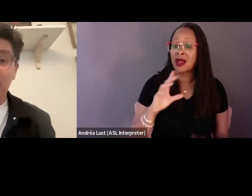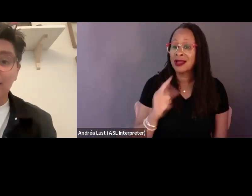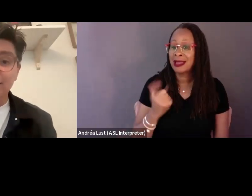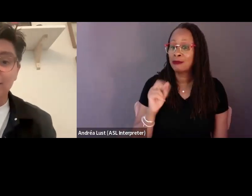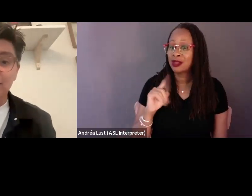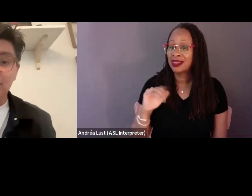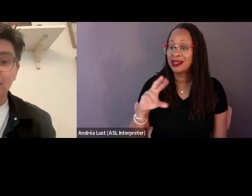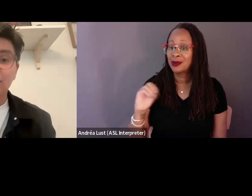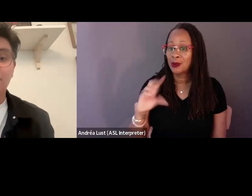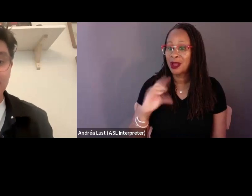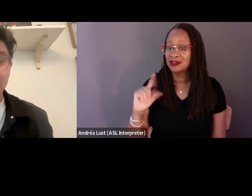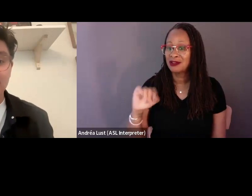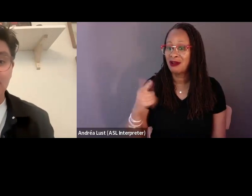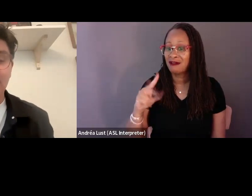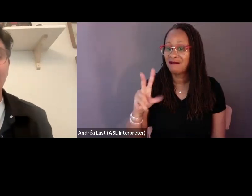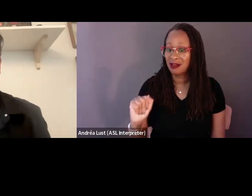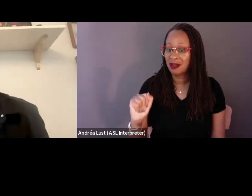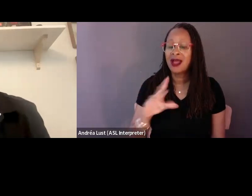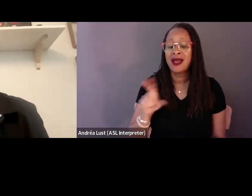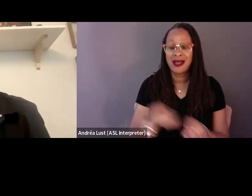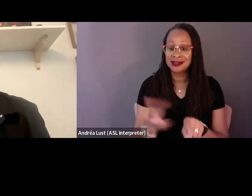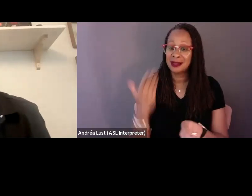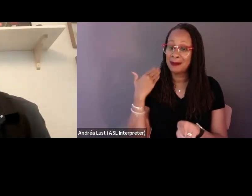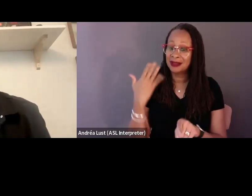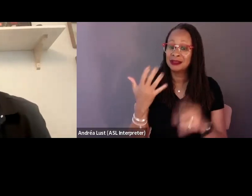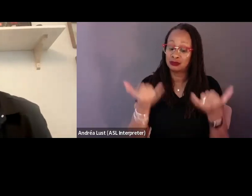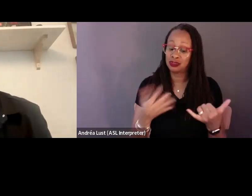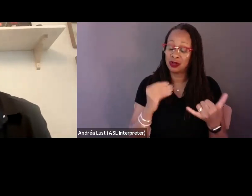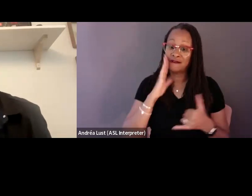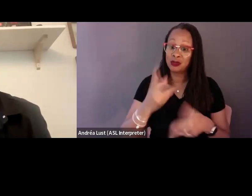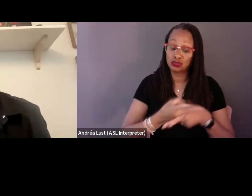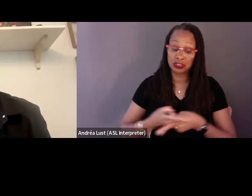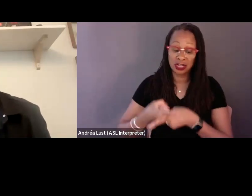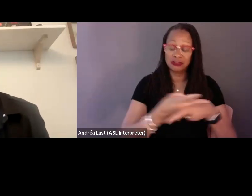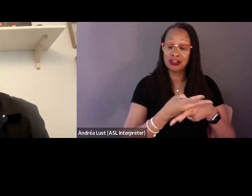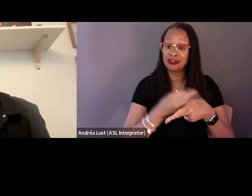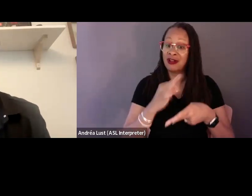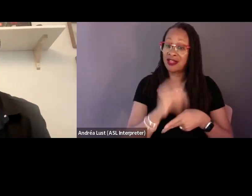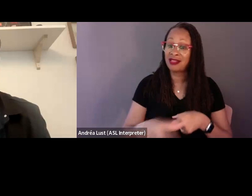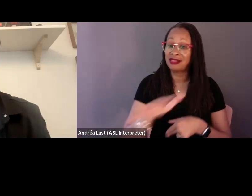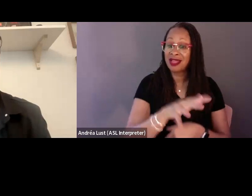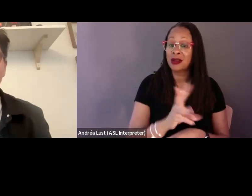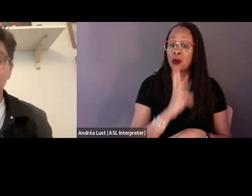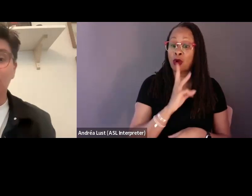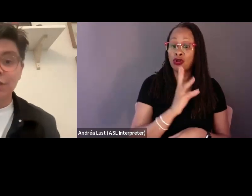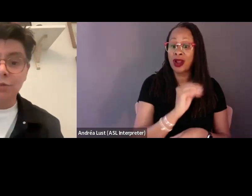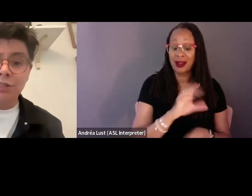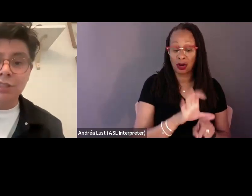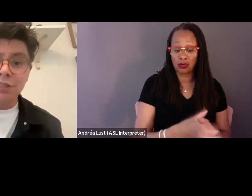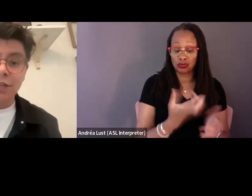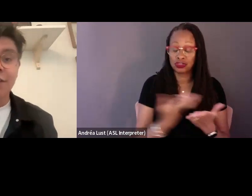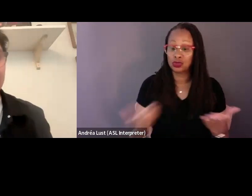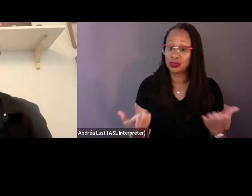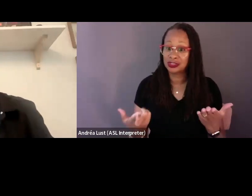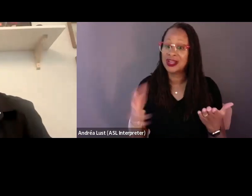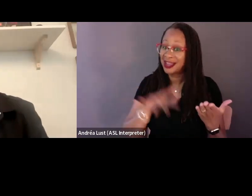as the past, present, and future caretakers of the land, water, and cultural